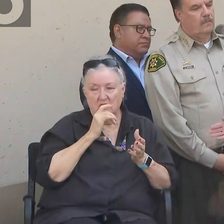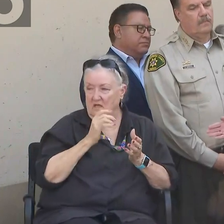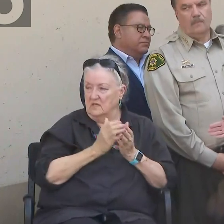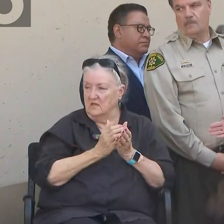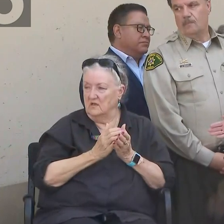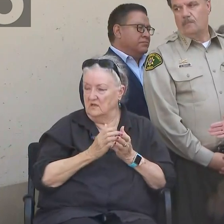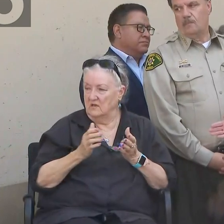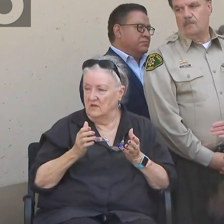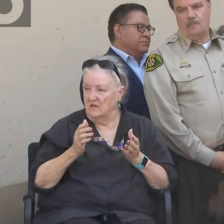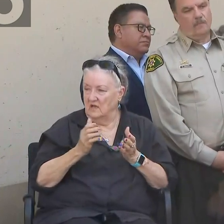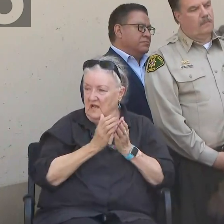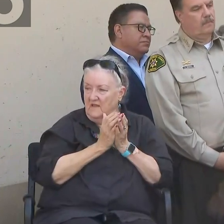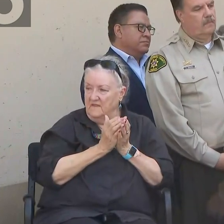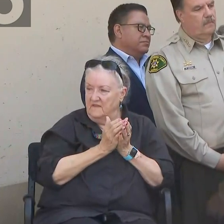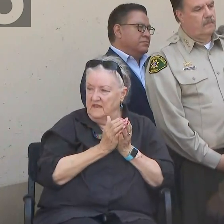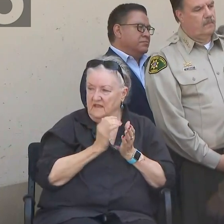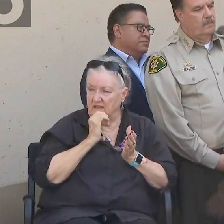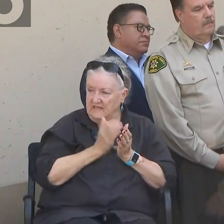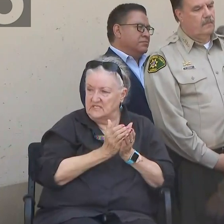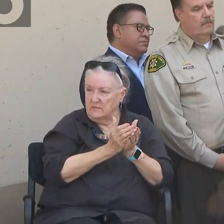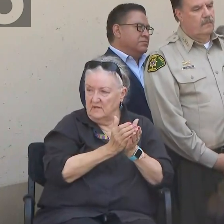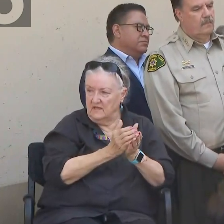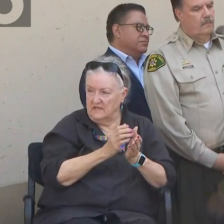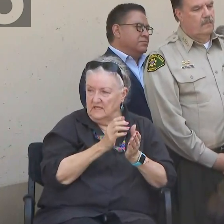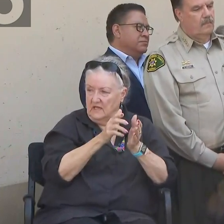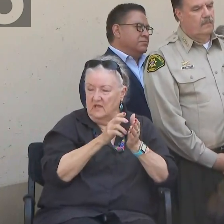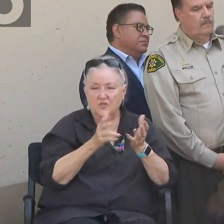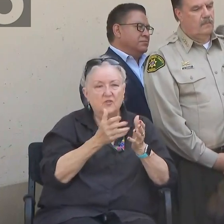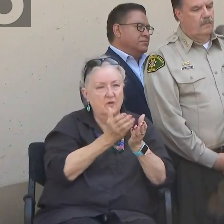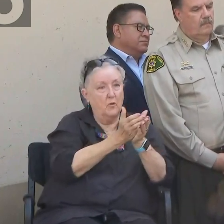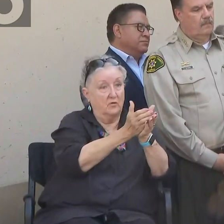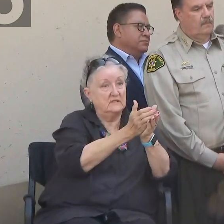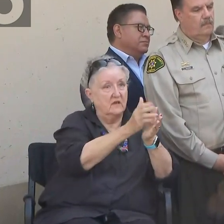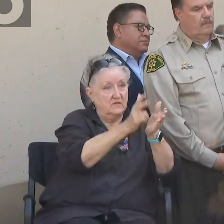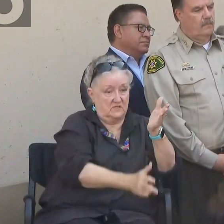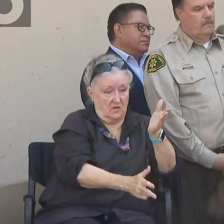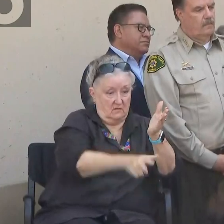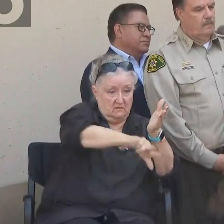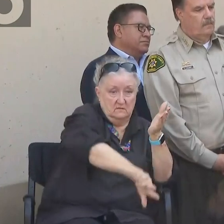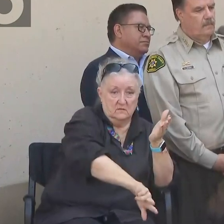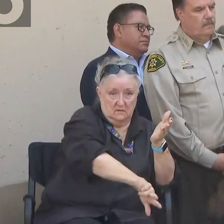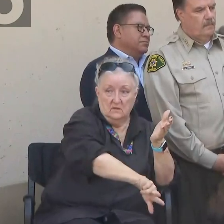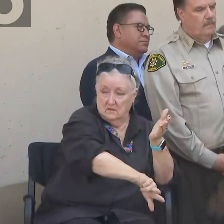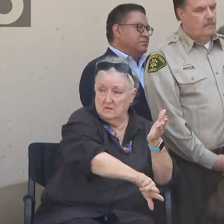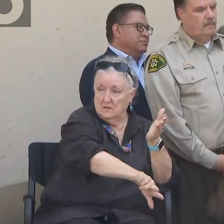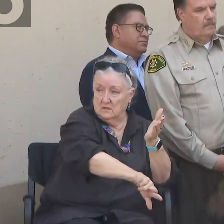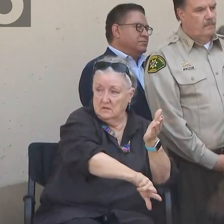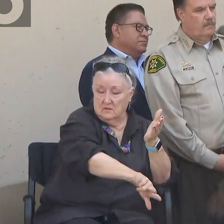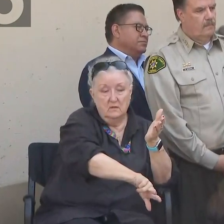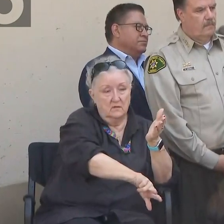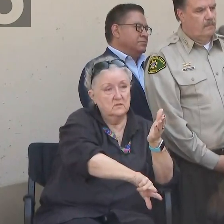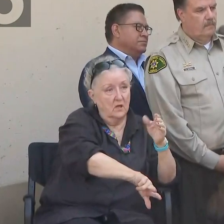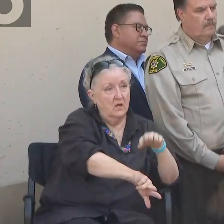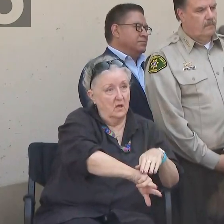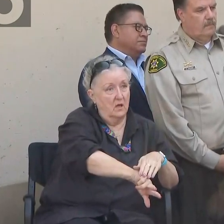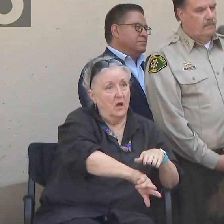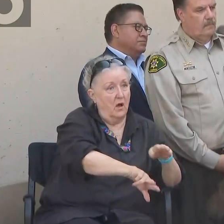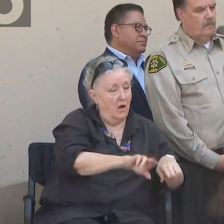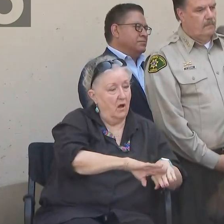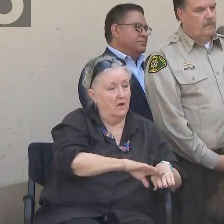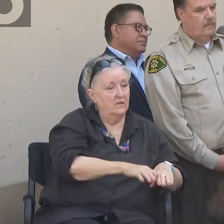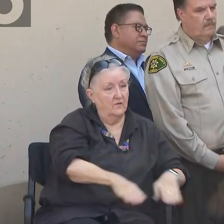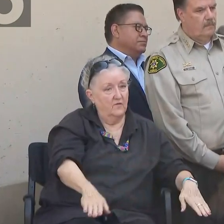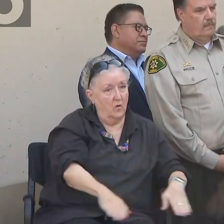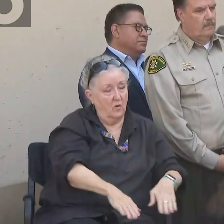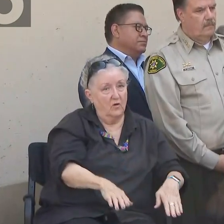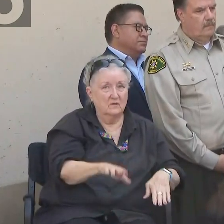Excuse me, say that again. So the boat has sank, and now it's inverted, and it's on the seabed. It's on the floor in